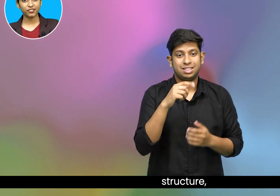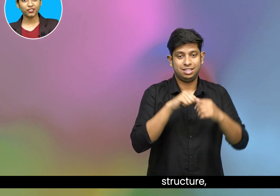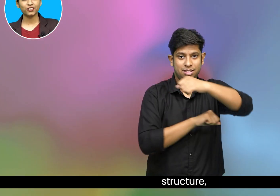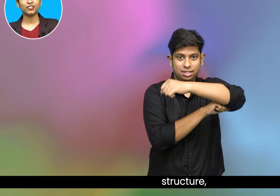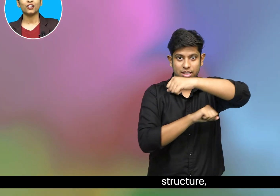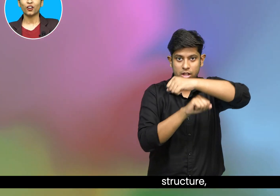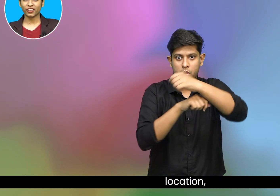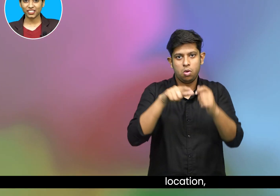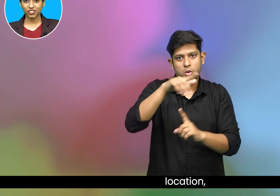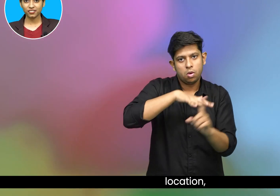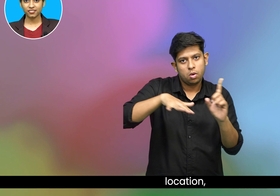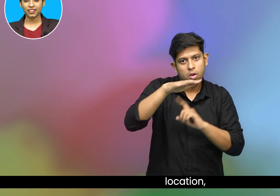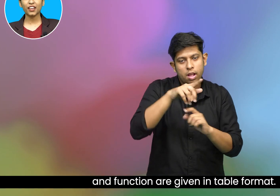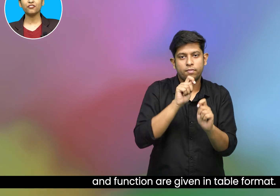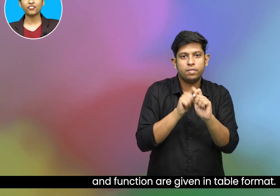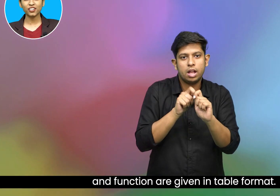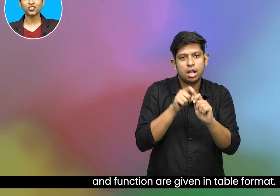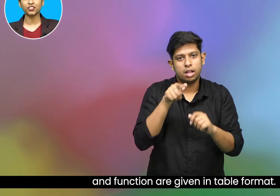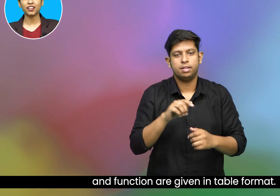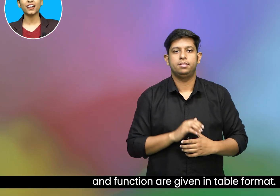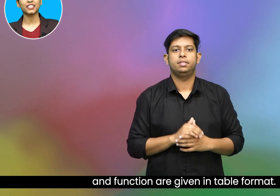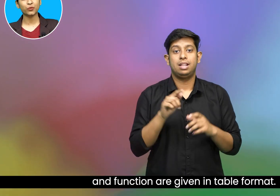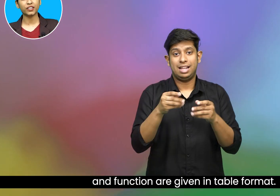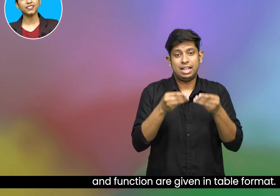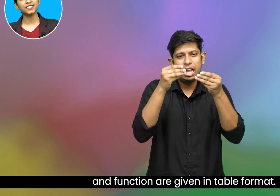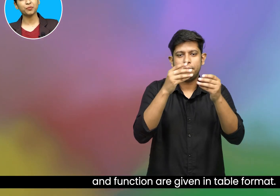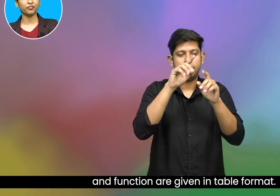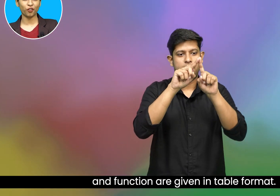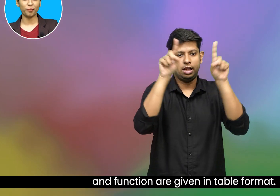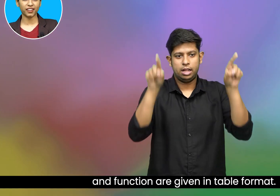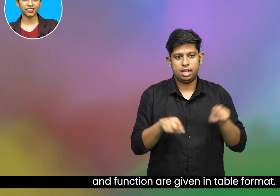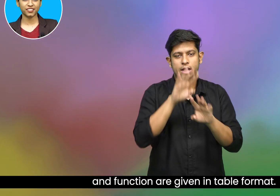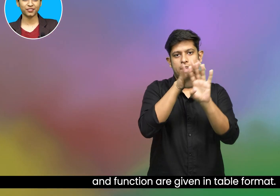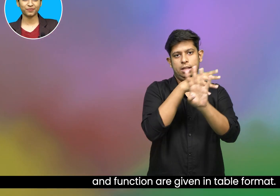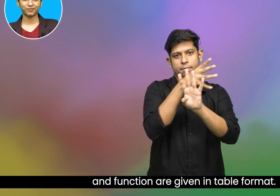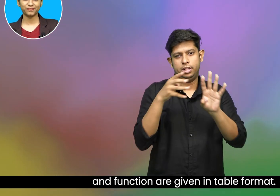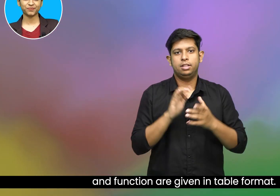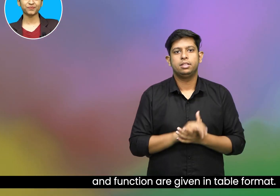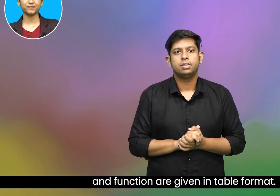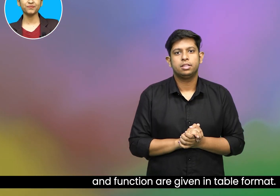Structure, location and function are given in table format.